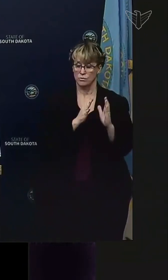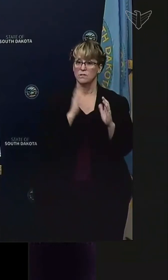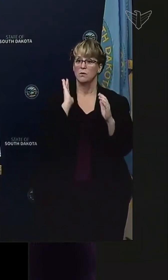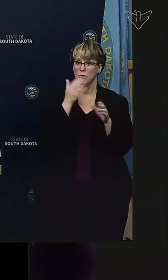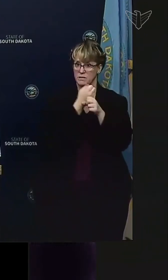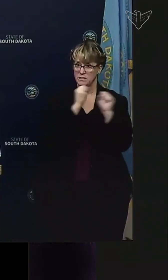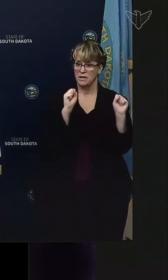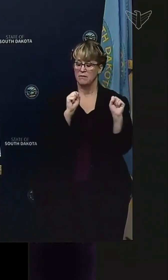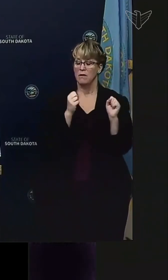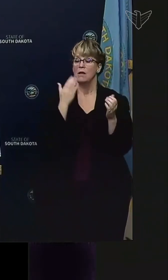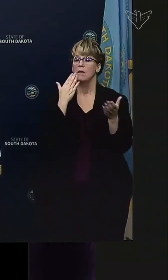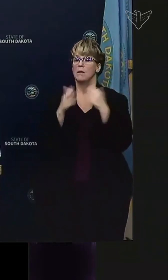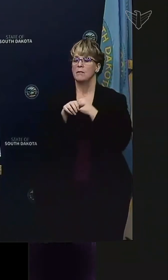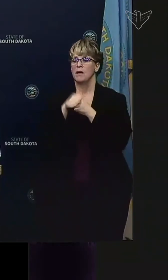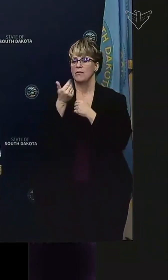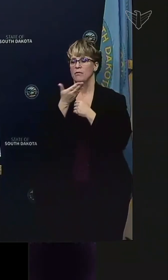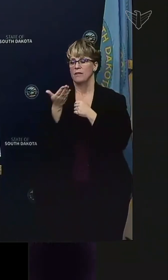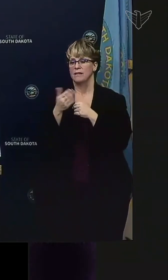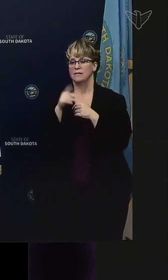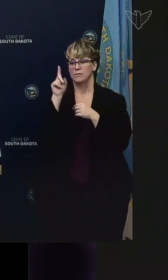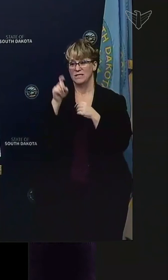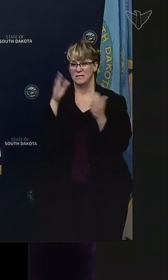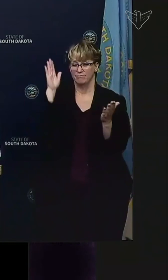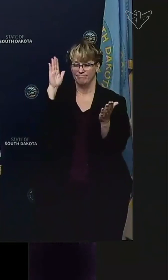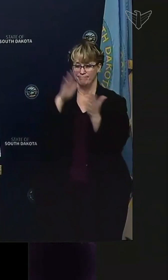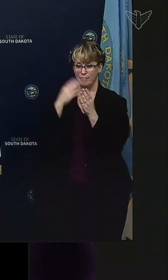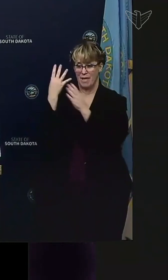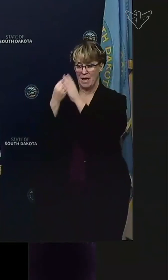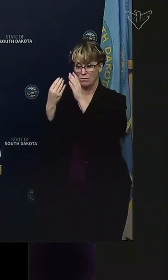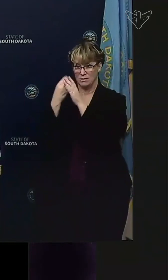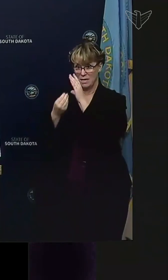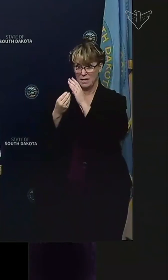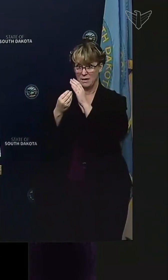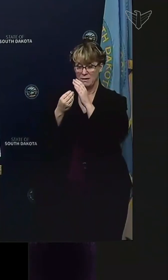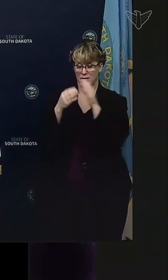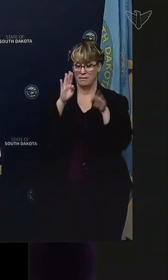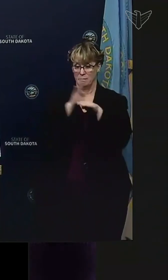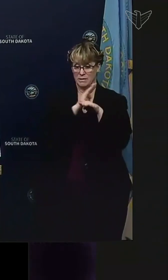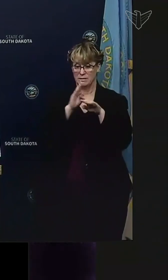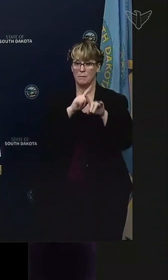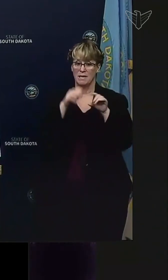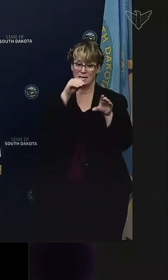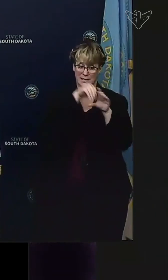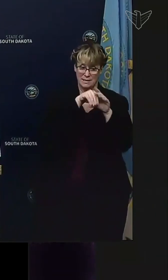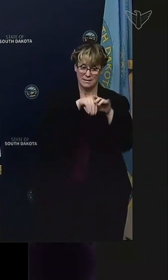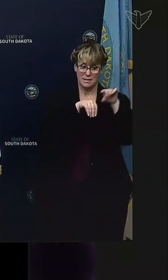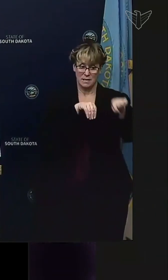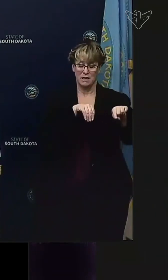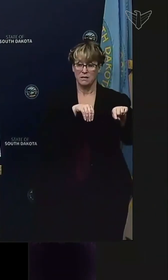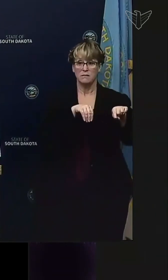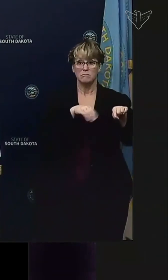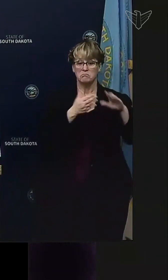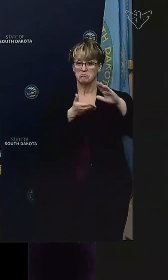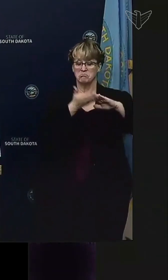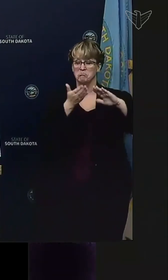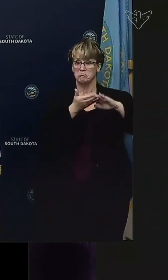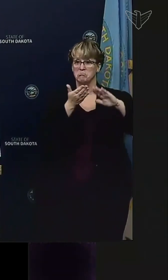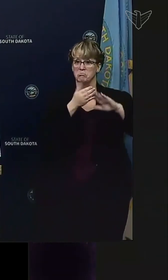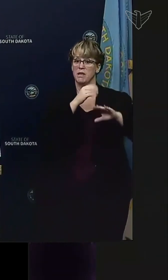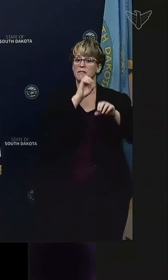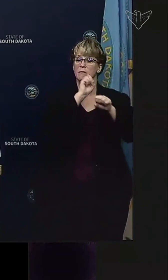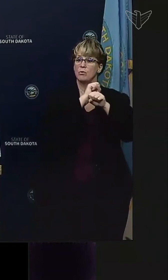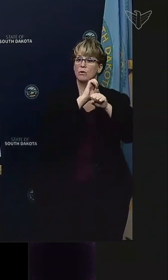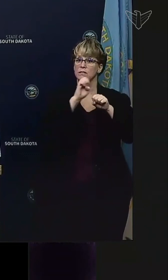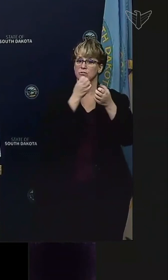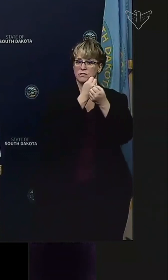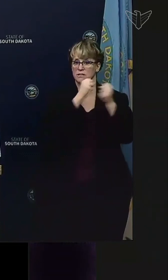be other things to mitigate outside of the plant, but inside the plant we're making sure that it is running and that the employees